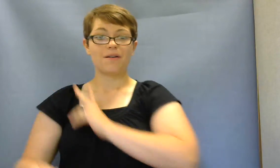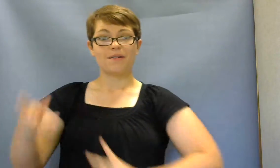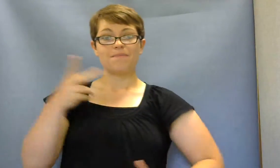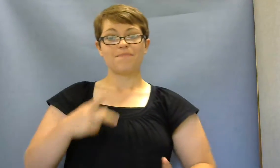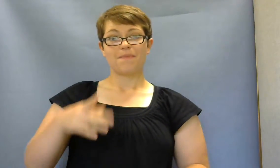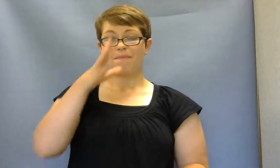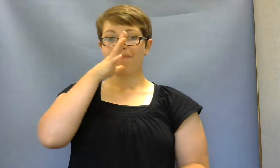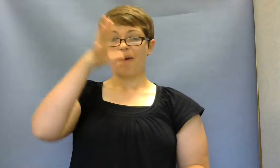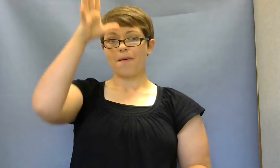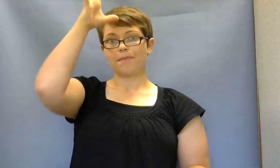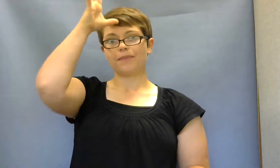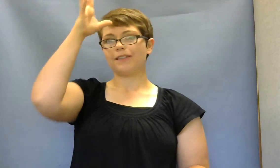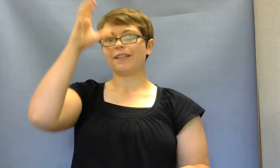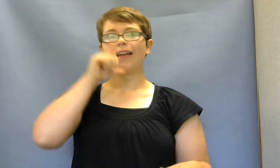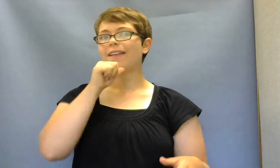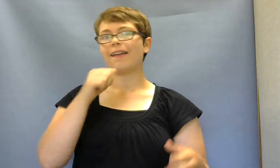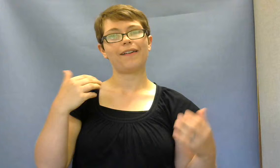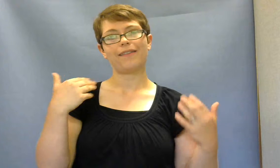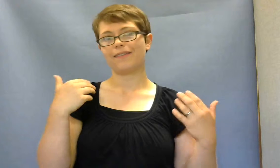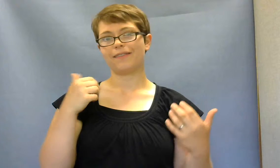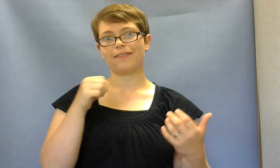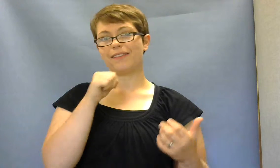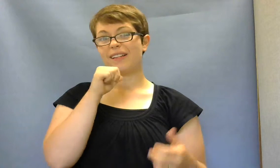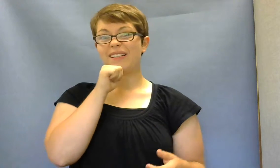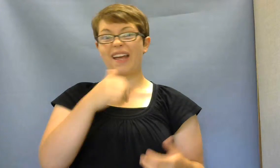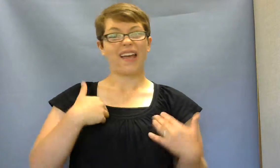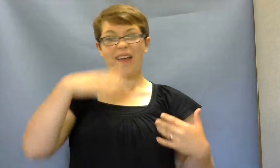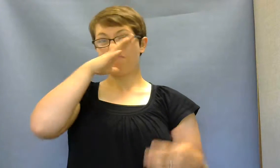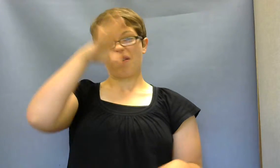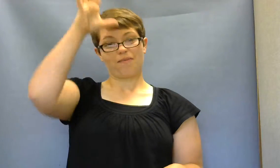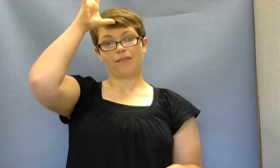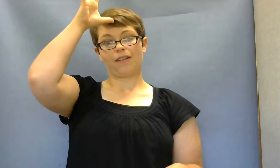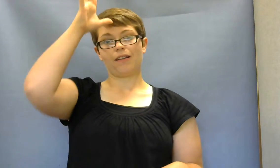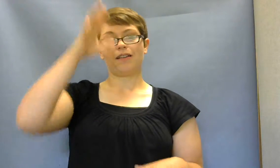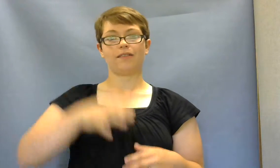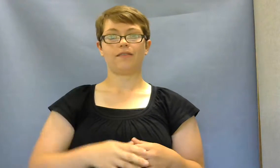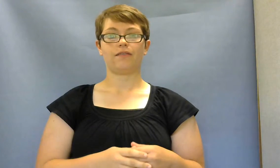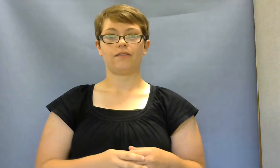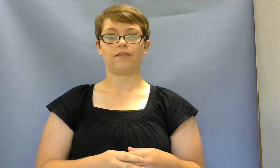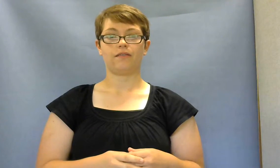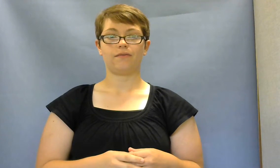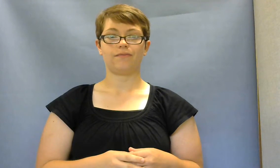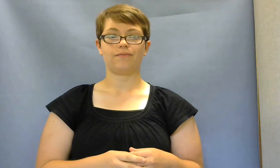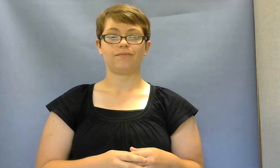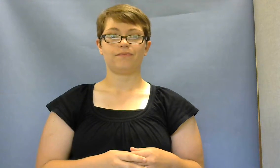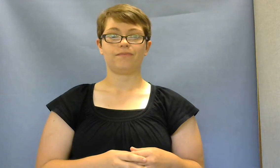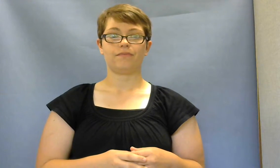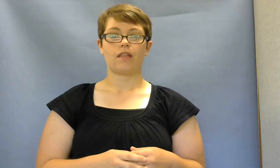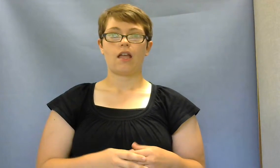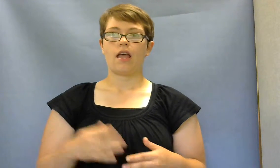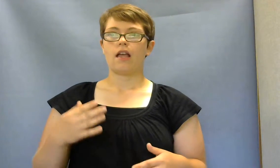just because you were born with hope. No, we're born with pain. We're born and live